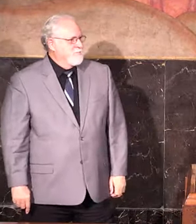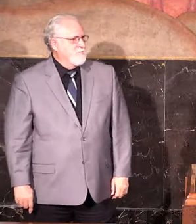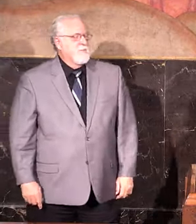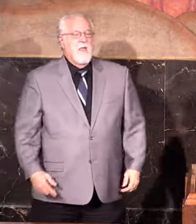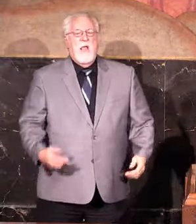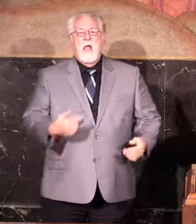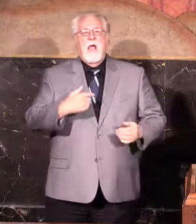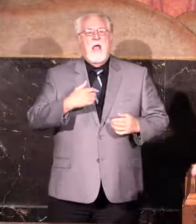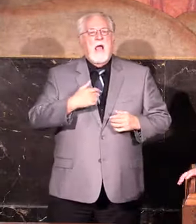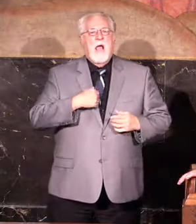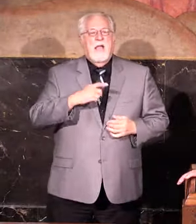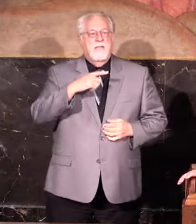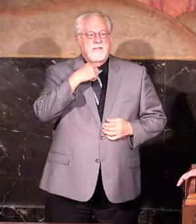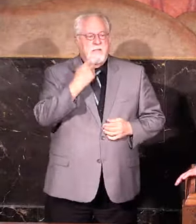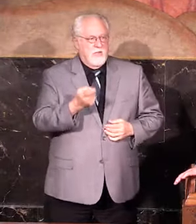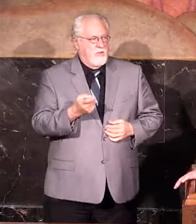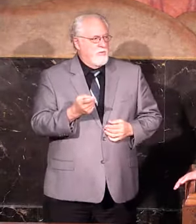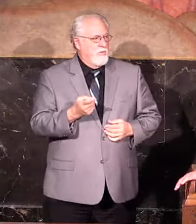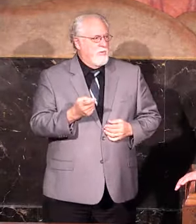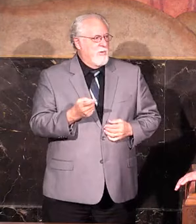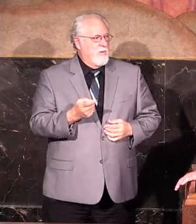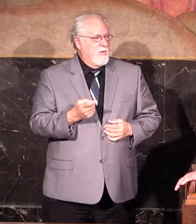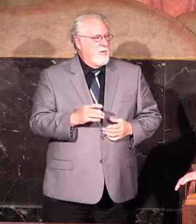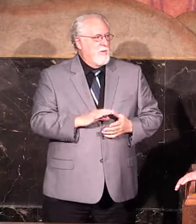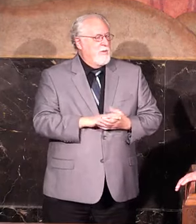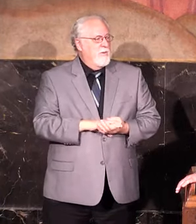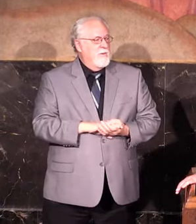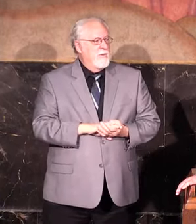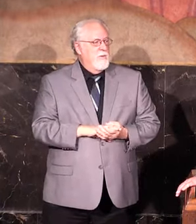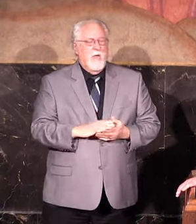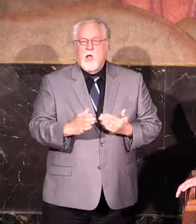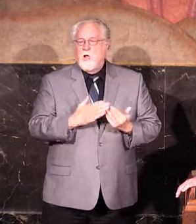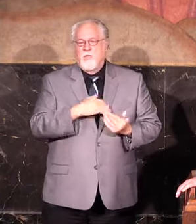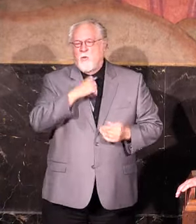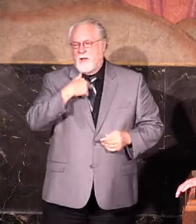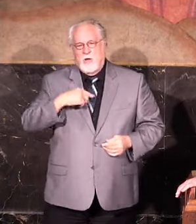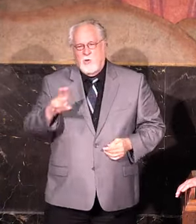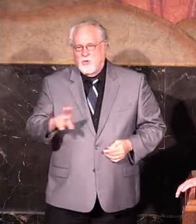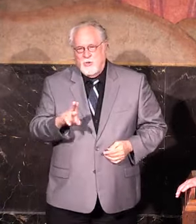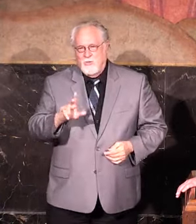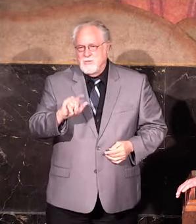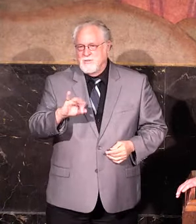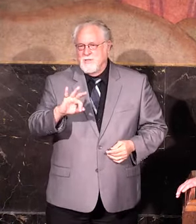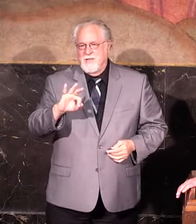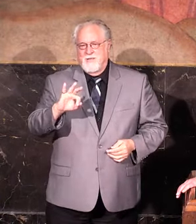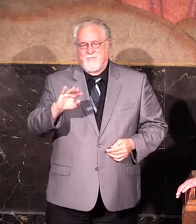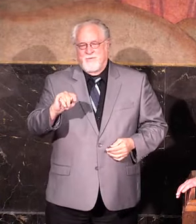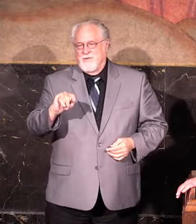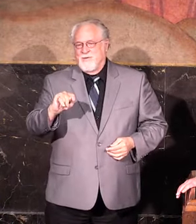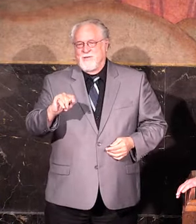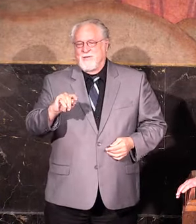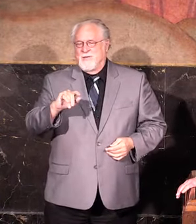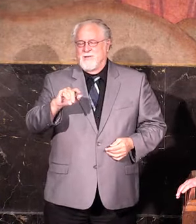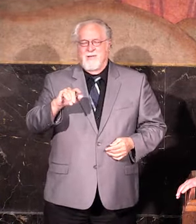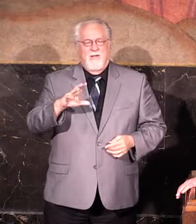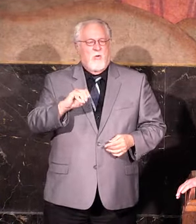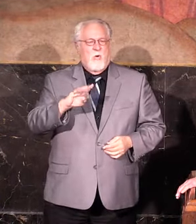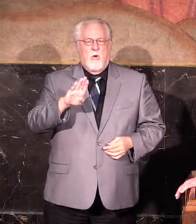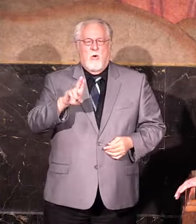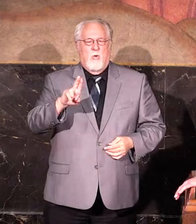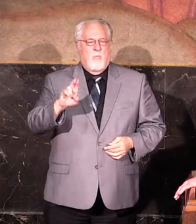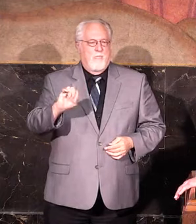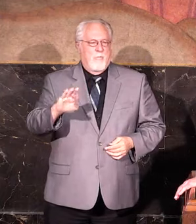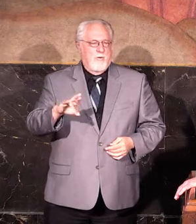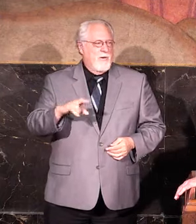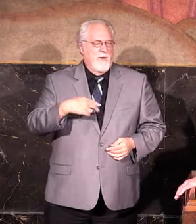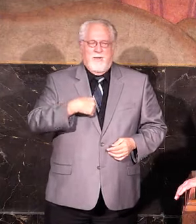I would tell you that although I don't utilize the services of Lyft and Uber, I would